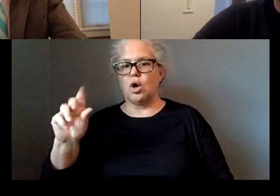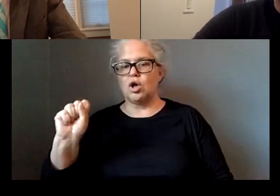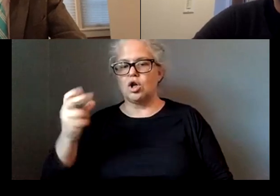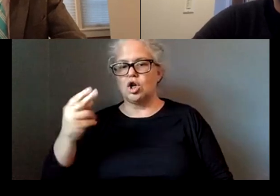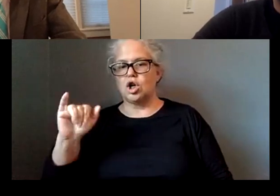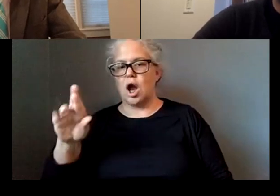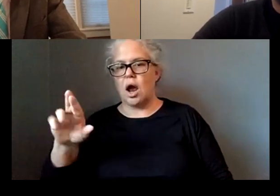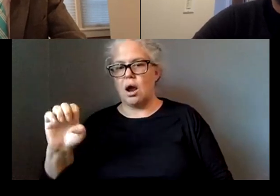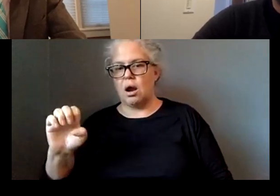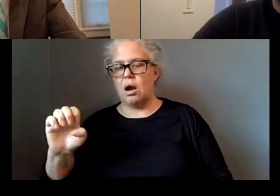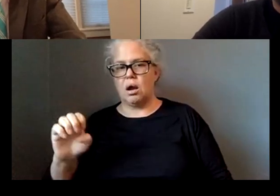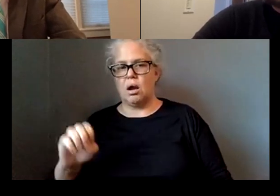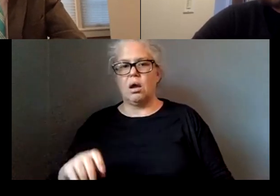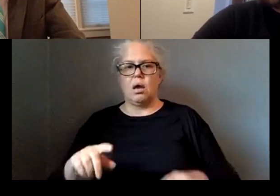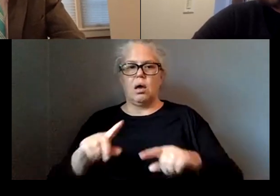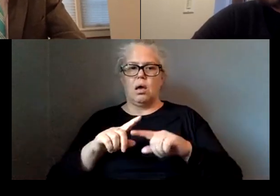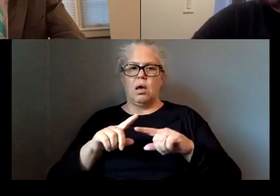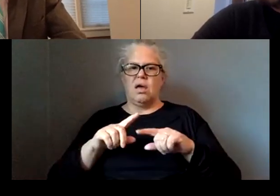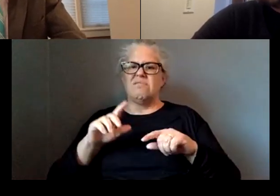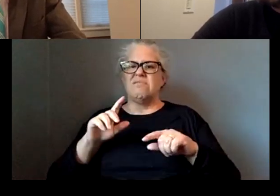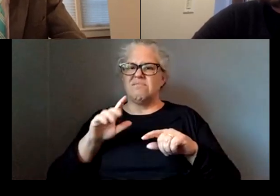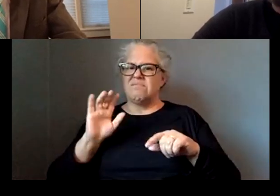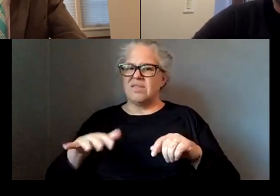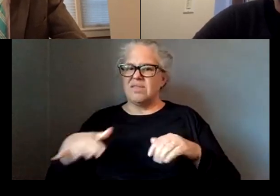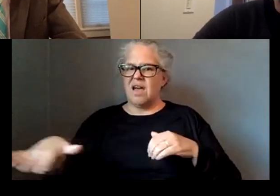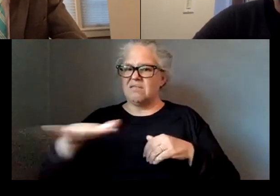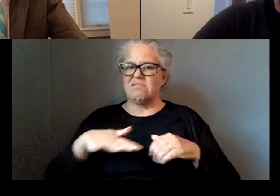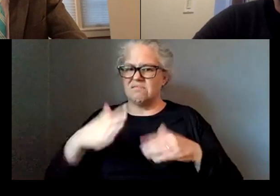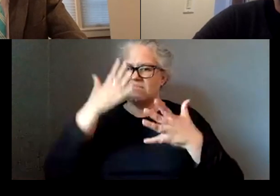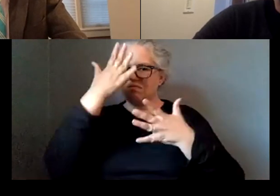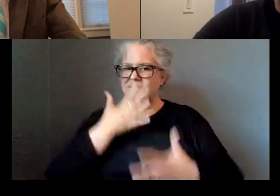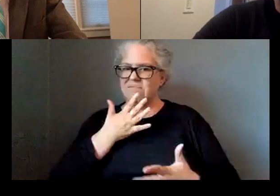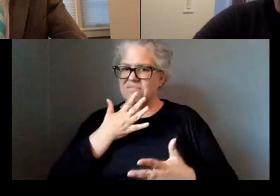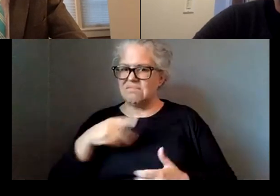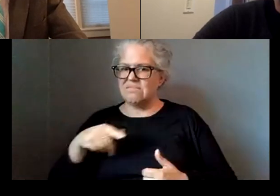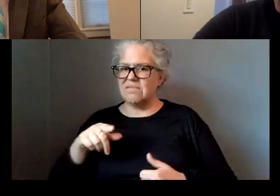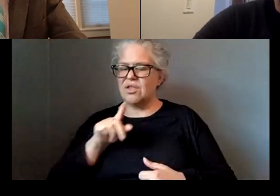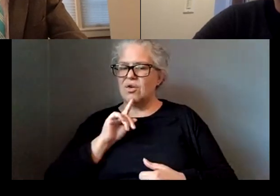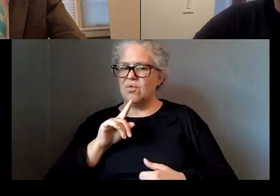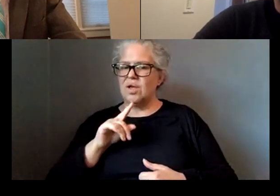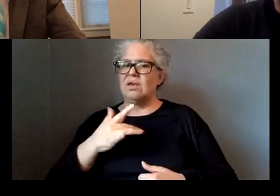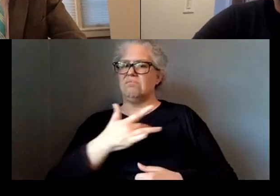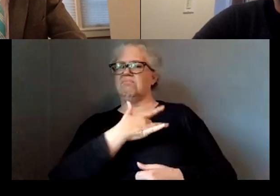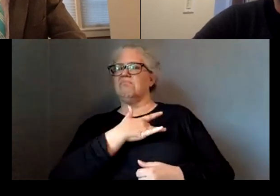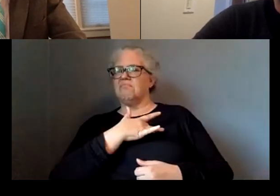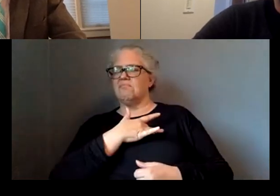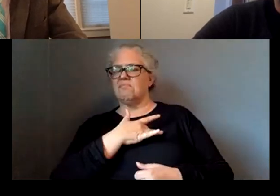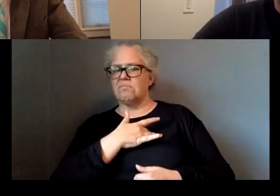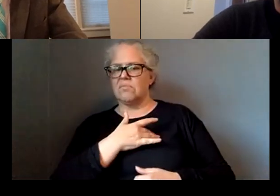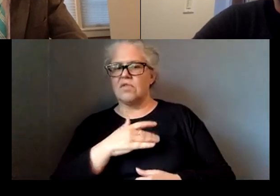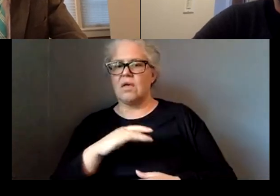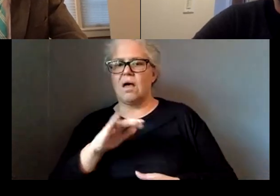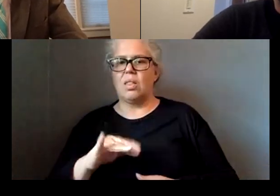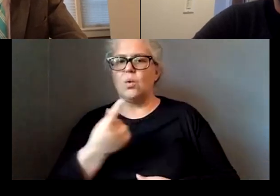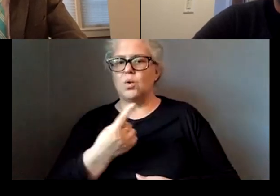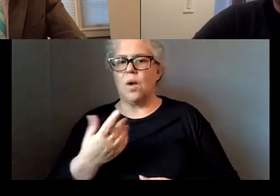about the inherent sadness that was there that really captivated me. That was one of the things,